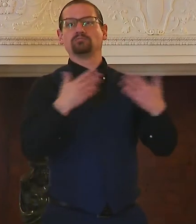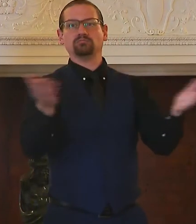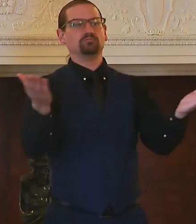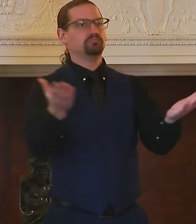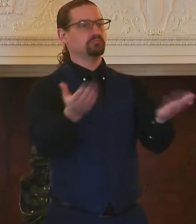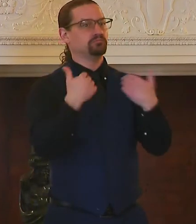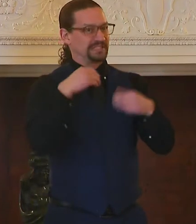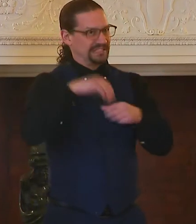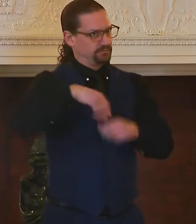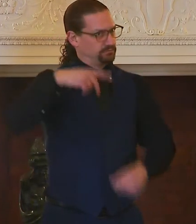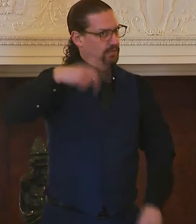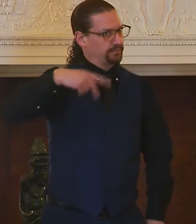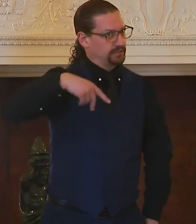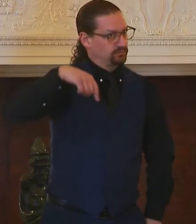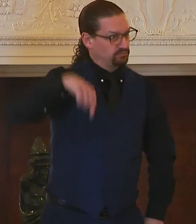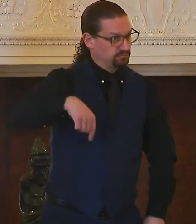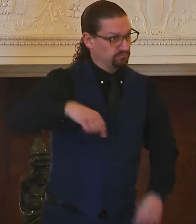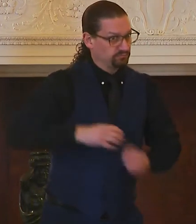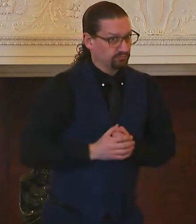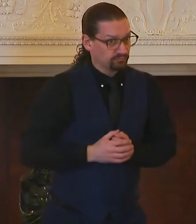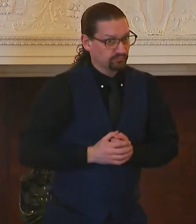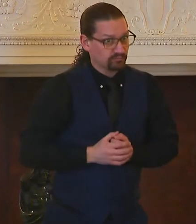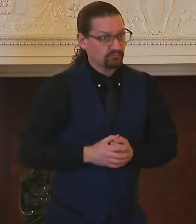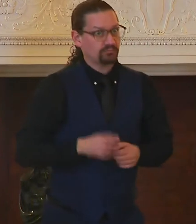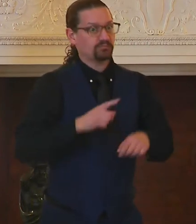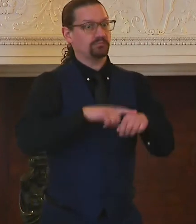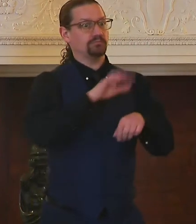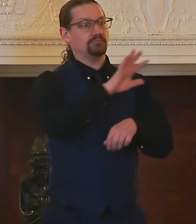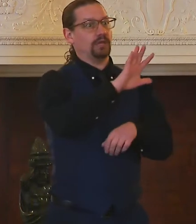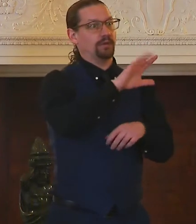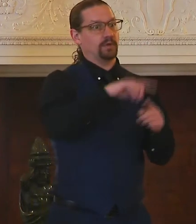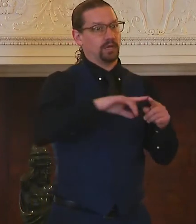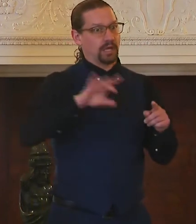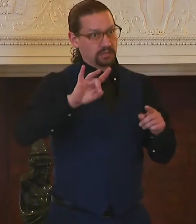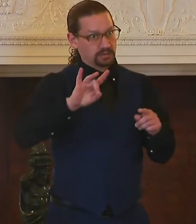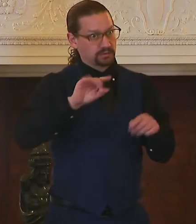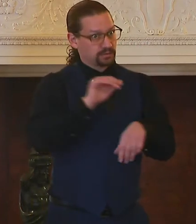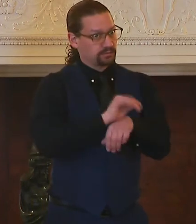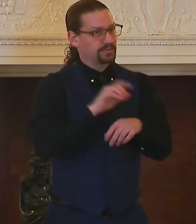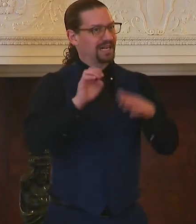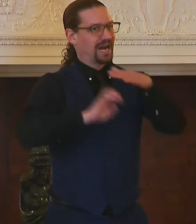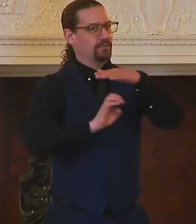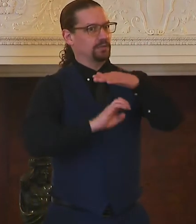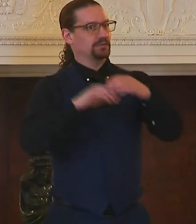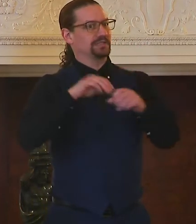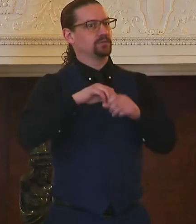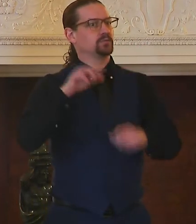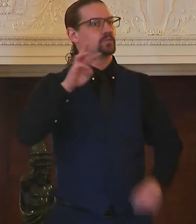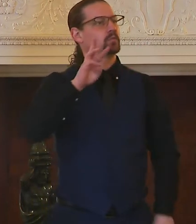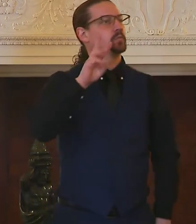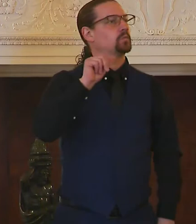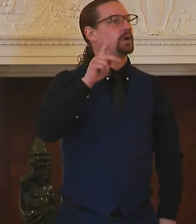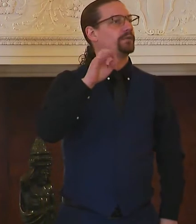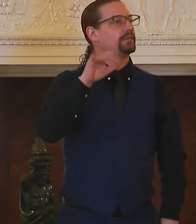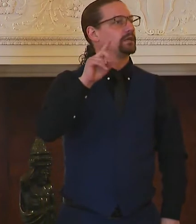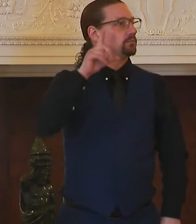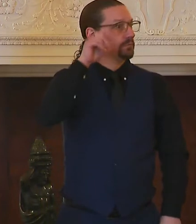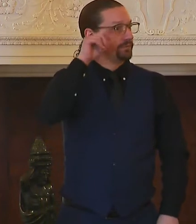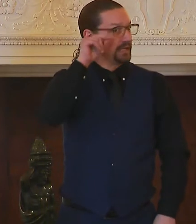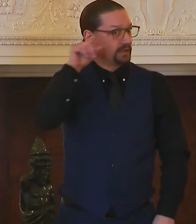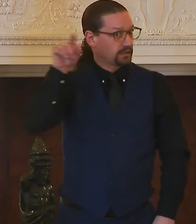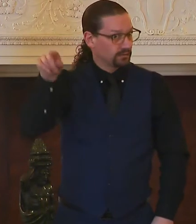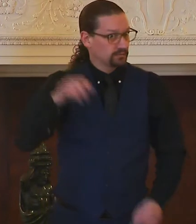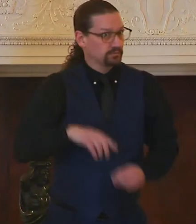p.m. at the South Road Elementary in Wakefield, from 2 to 6